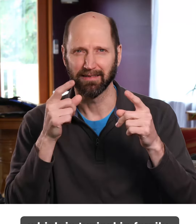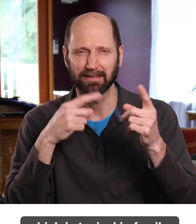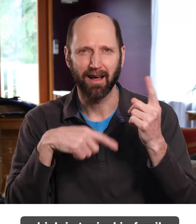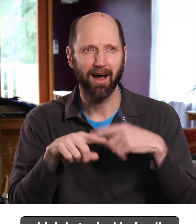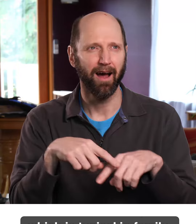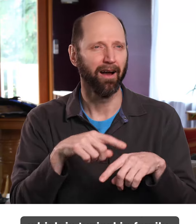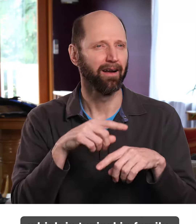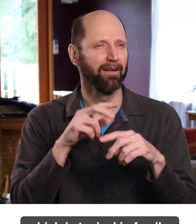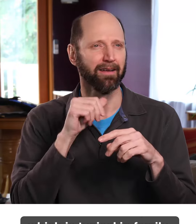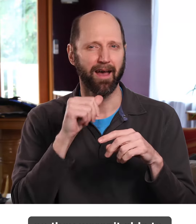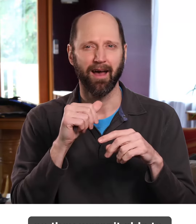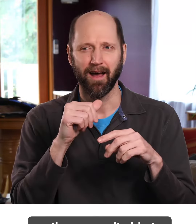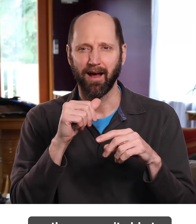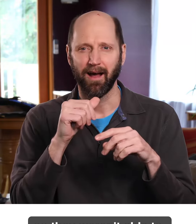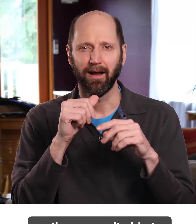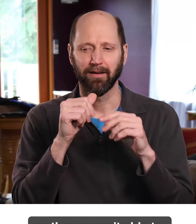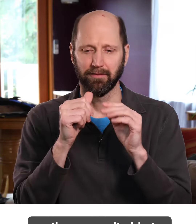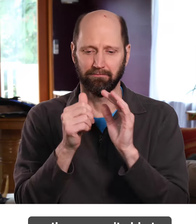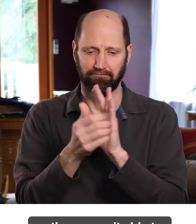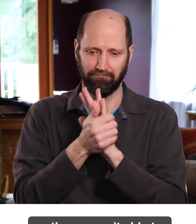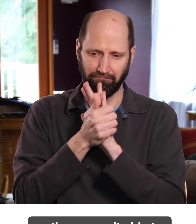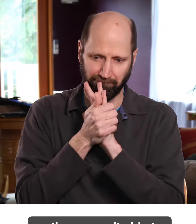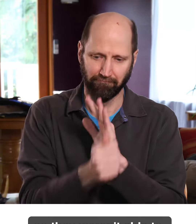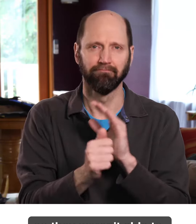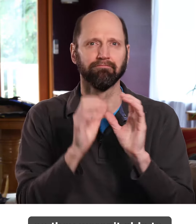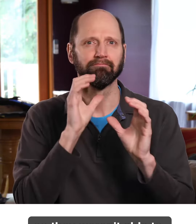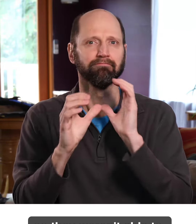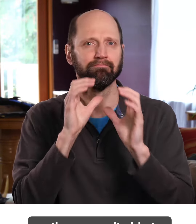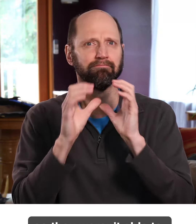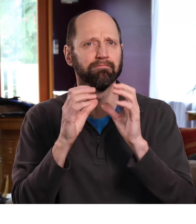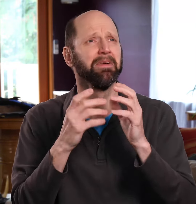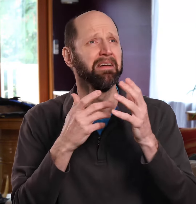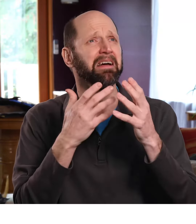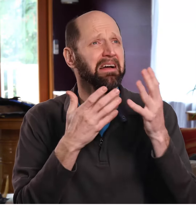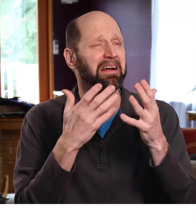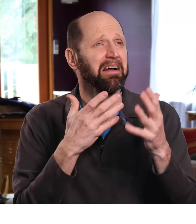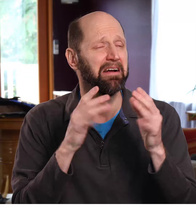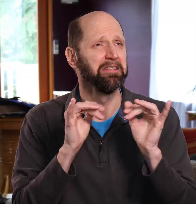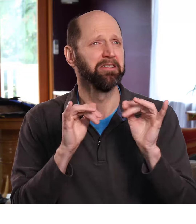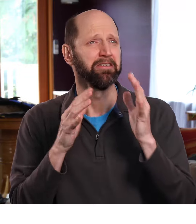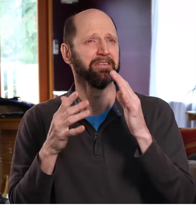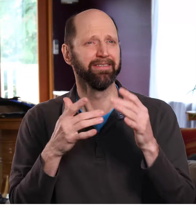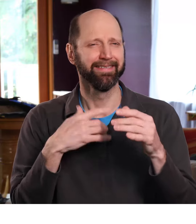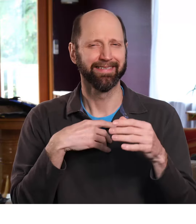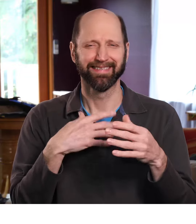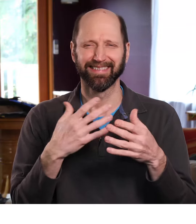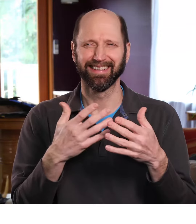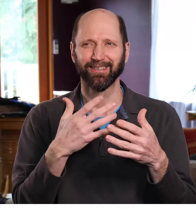sign, so they weren't able to fluently communicate with us, but we made do. I was able